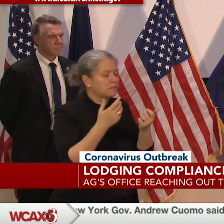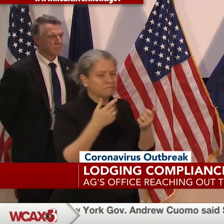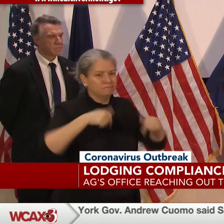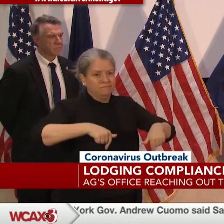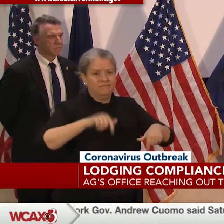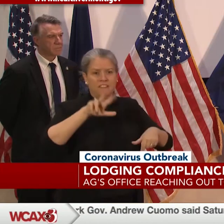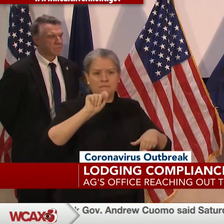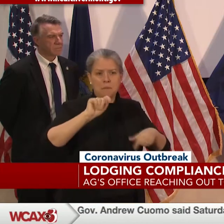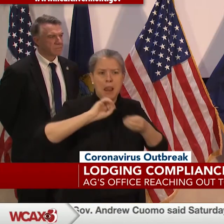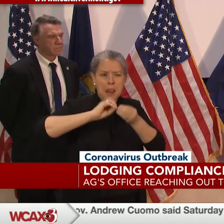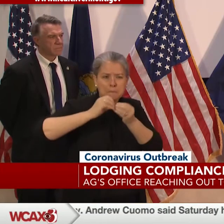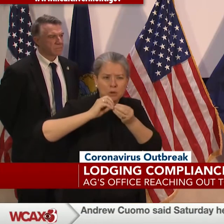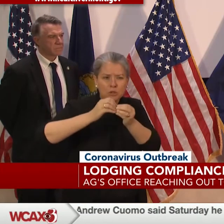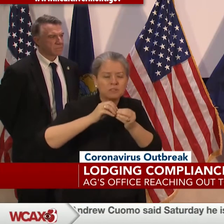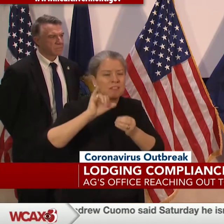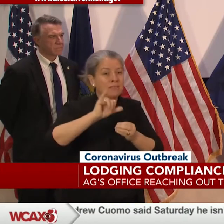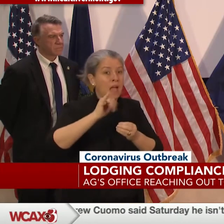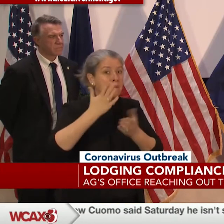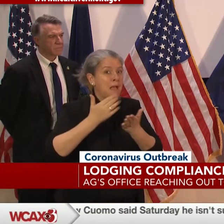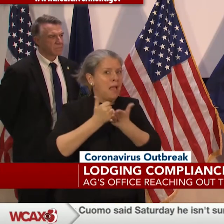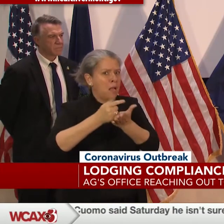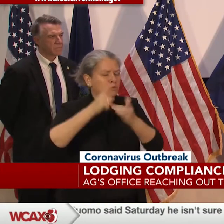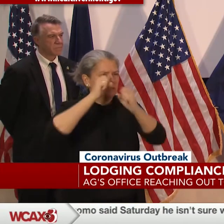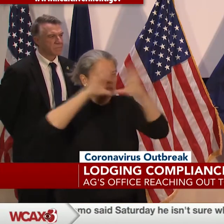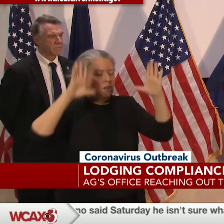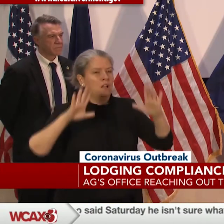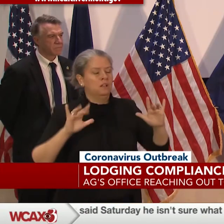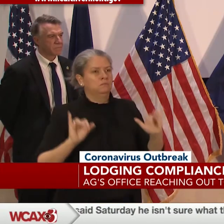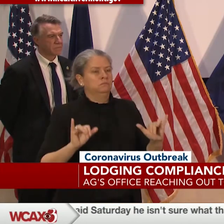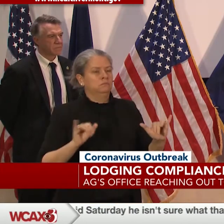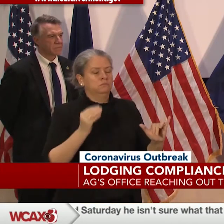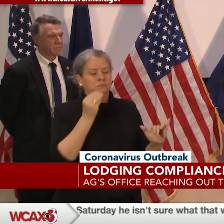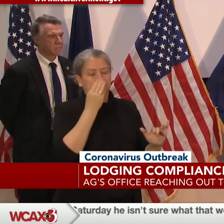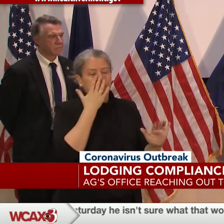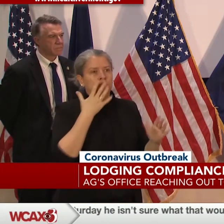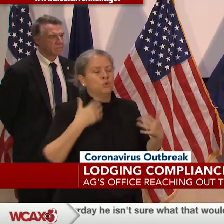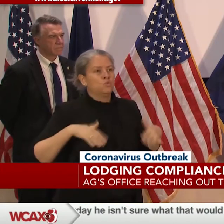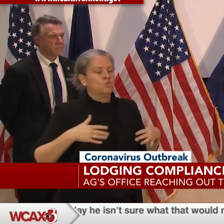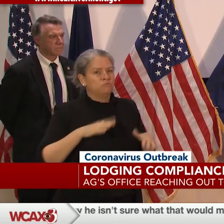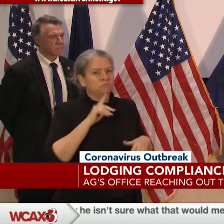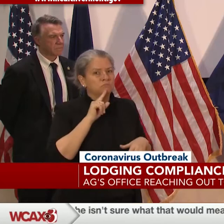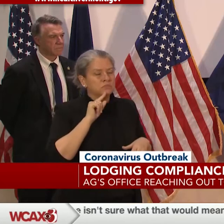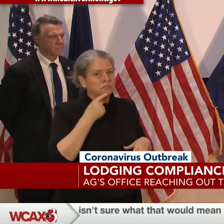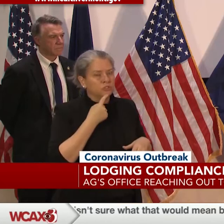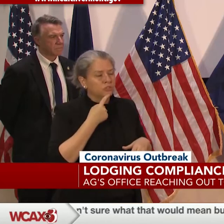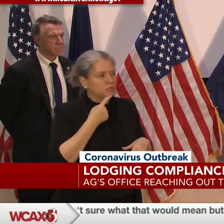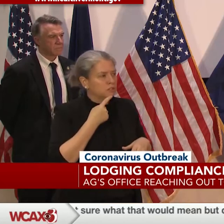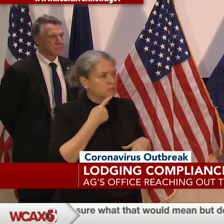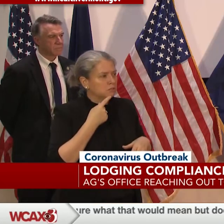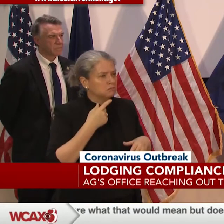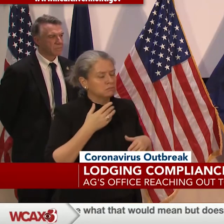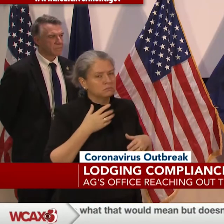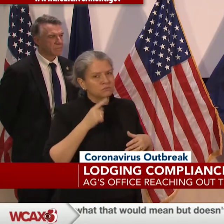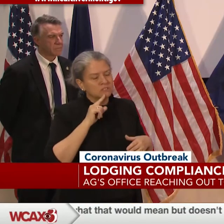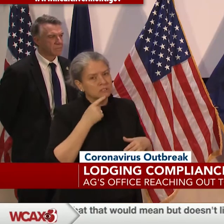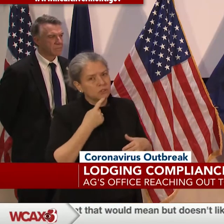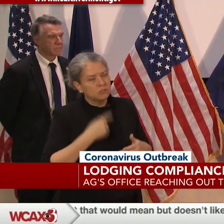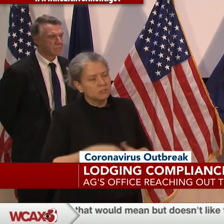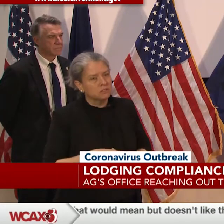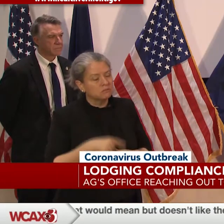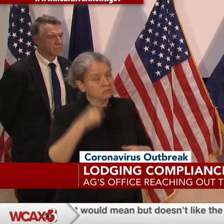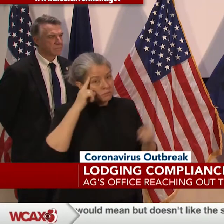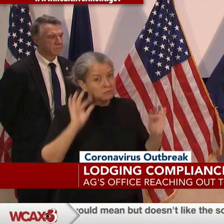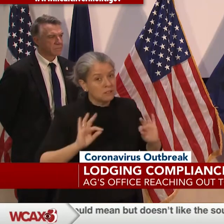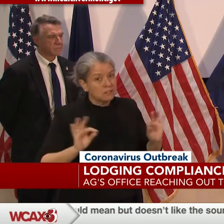in Vermont now to put my concern into context and to really have everyone take this as seriously as